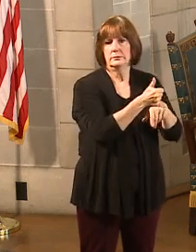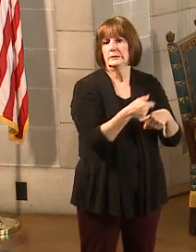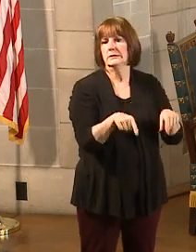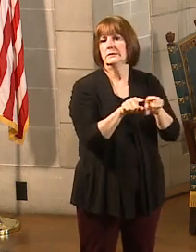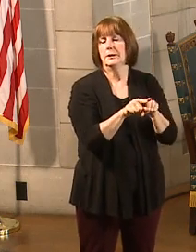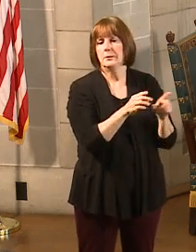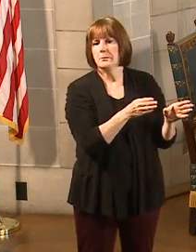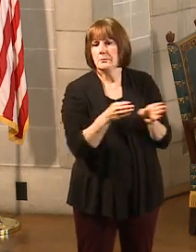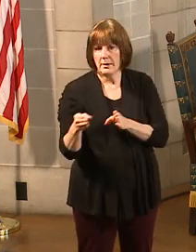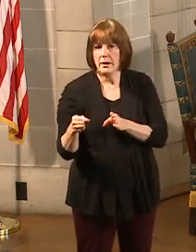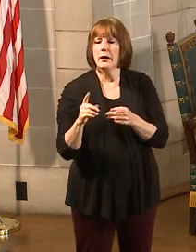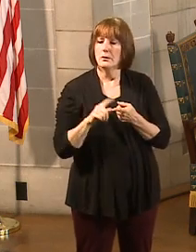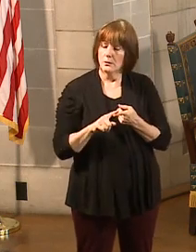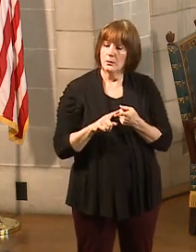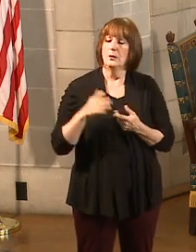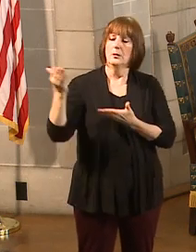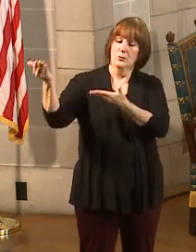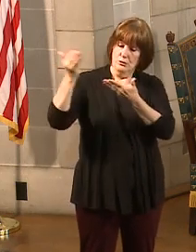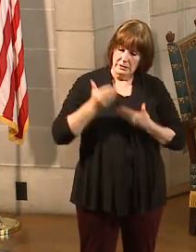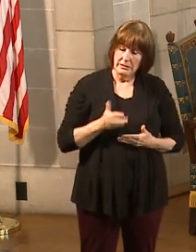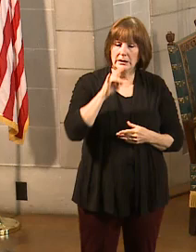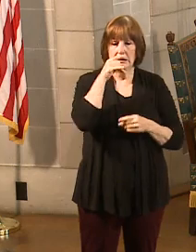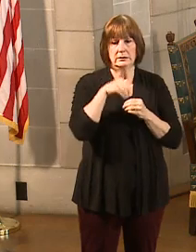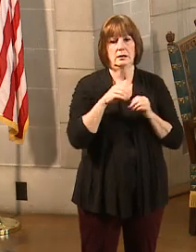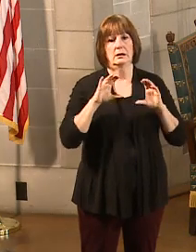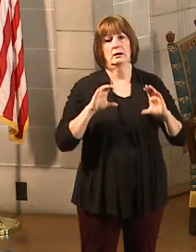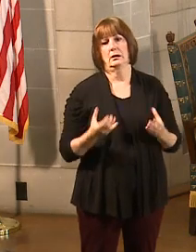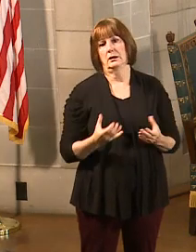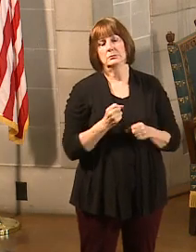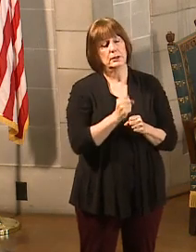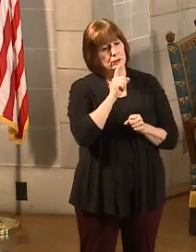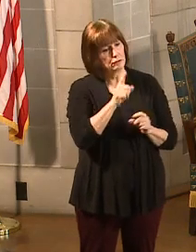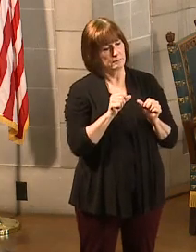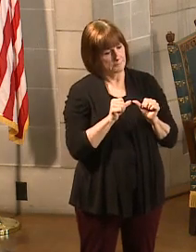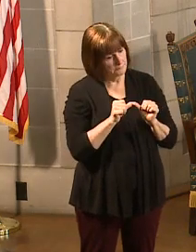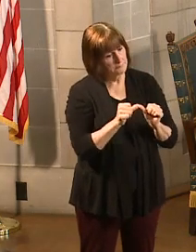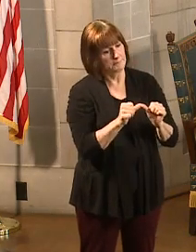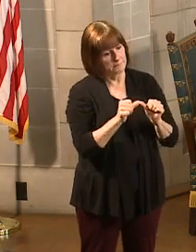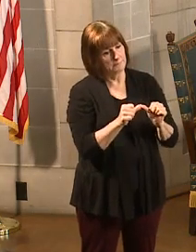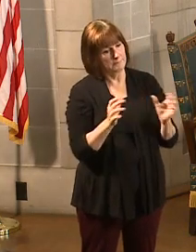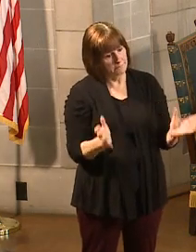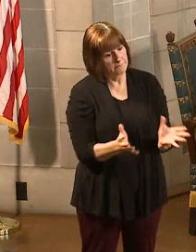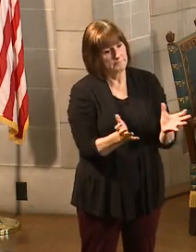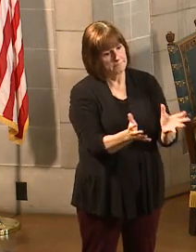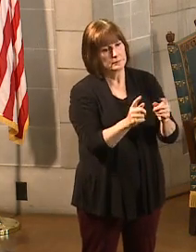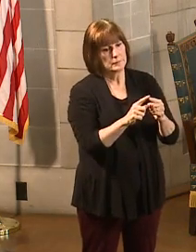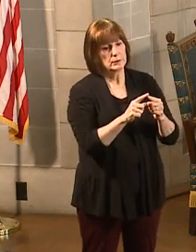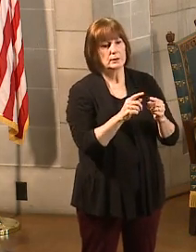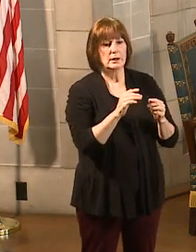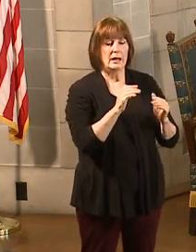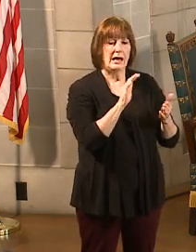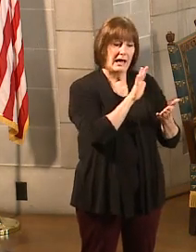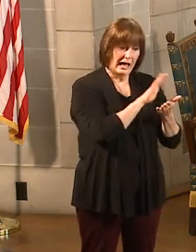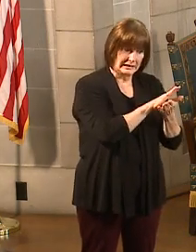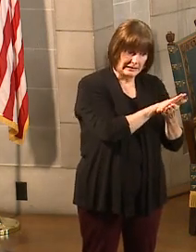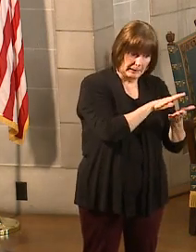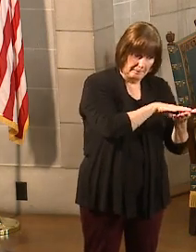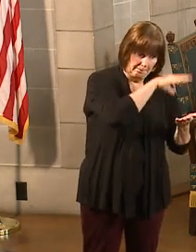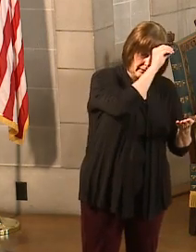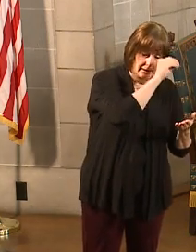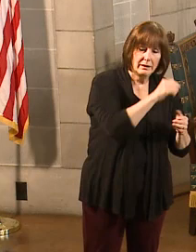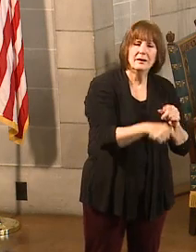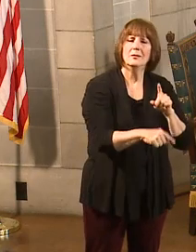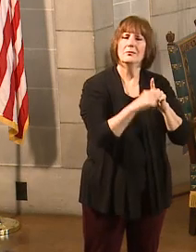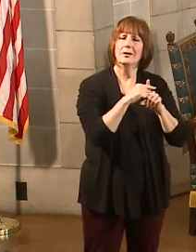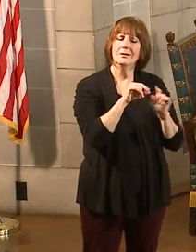to be able to bring kids back into classrooms, to be able to make sure they continue to push upon that progression academically, but also for the